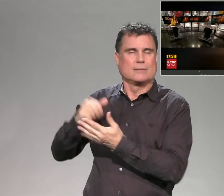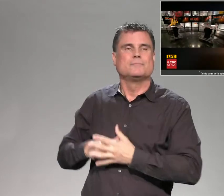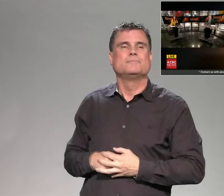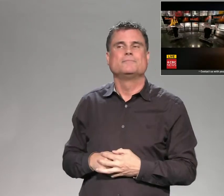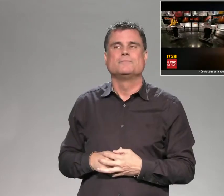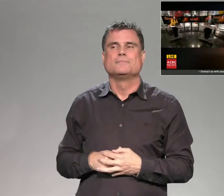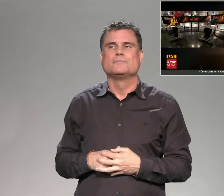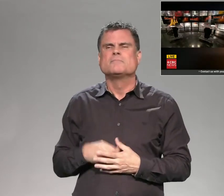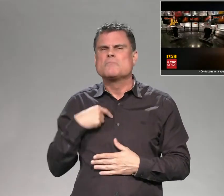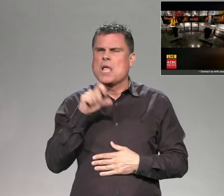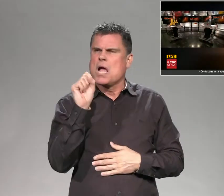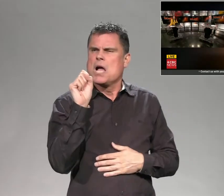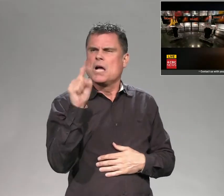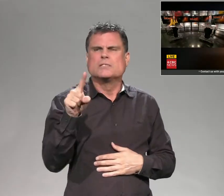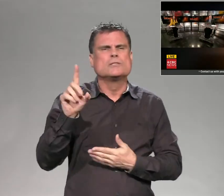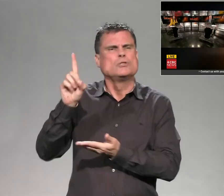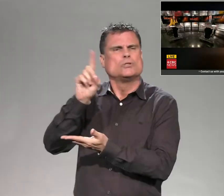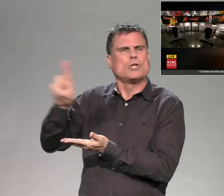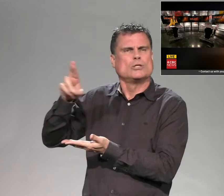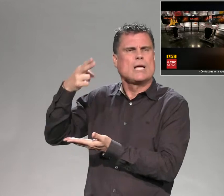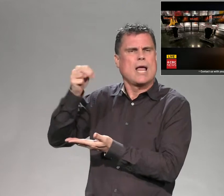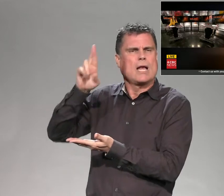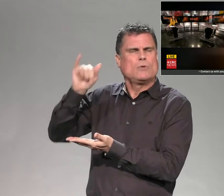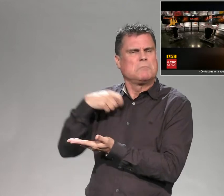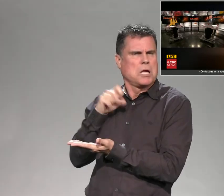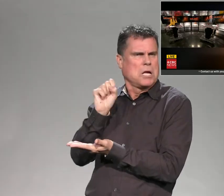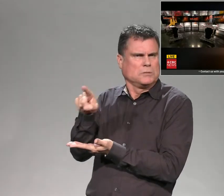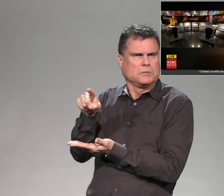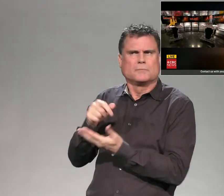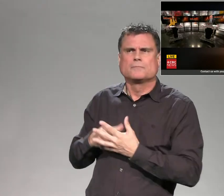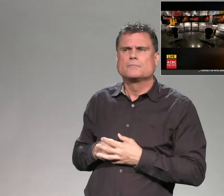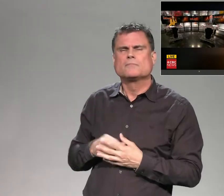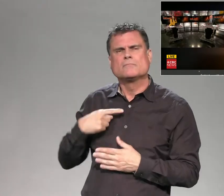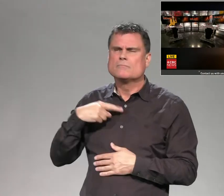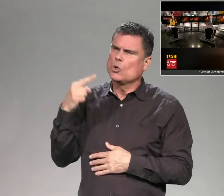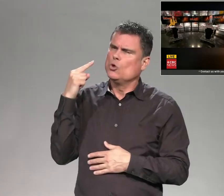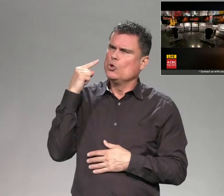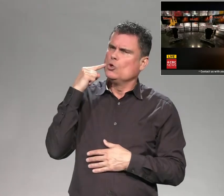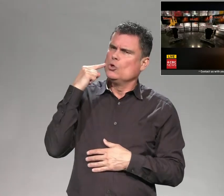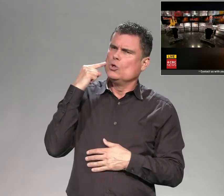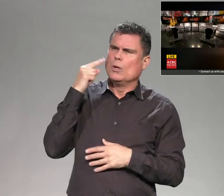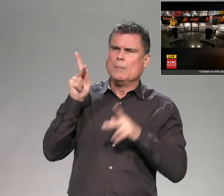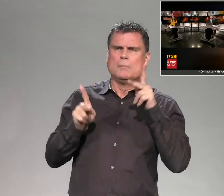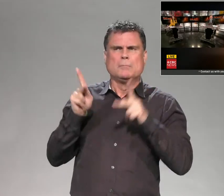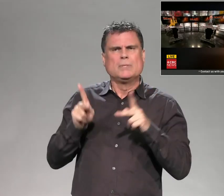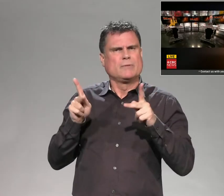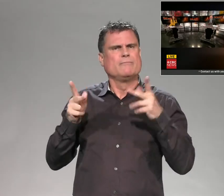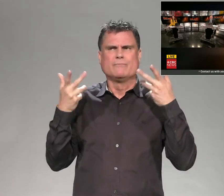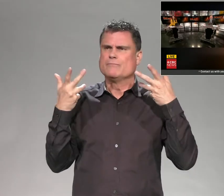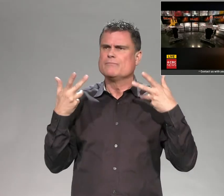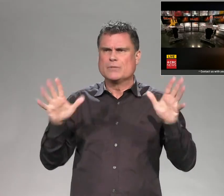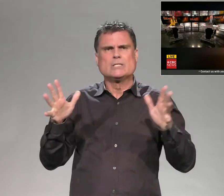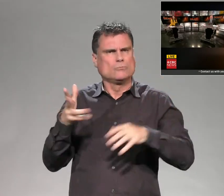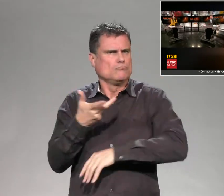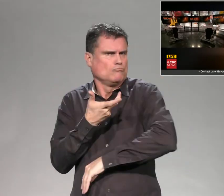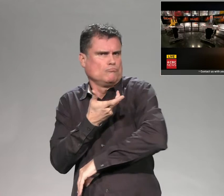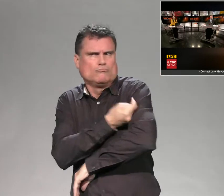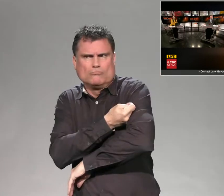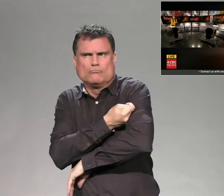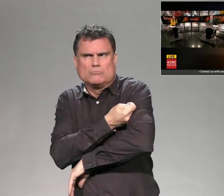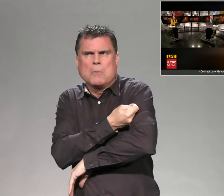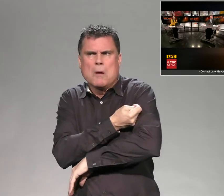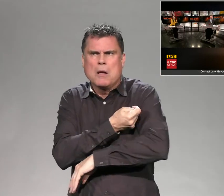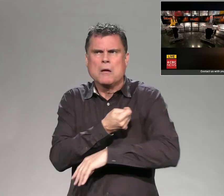About hearing people who have been vaccinated and now have COVID. I'm wondering, is it severe